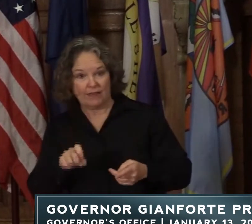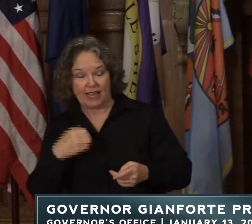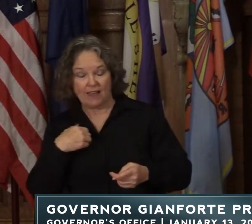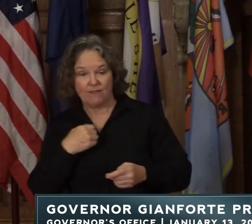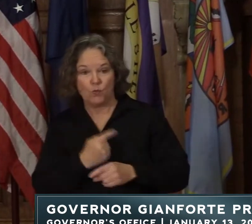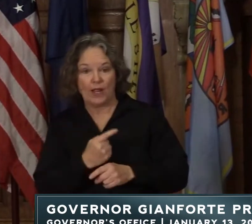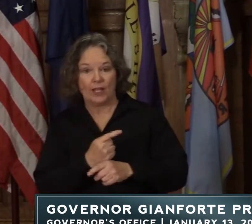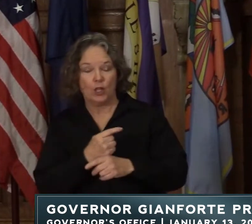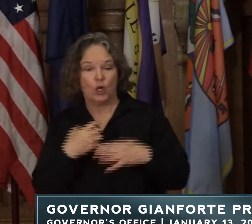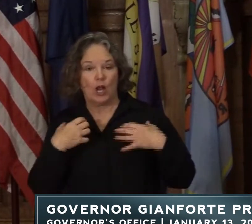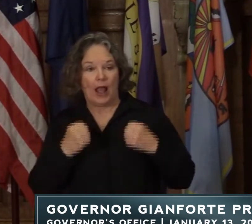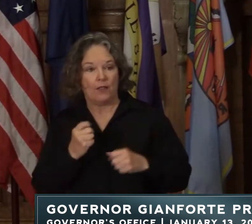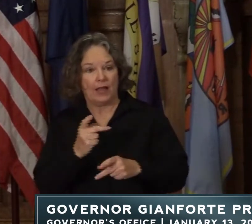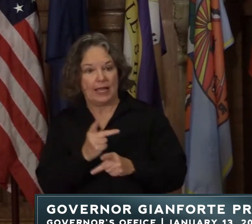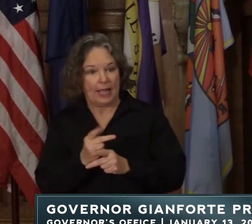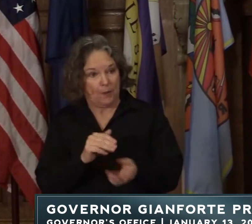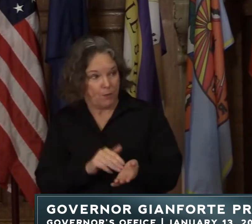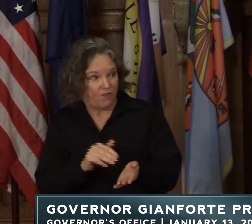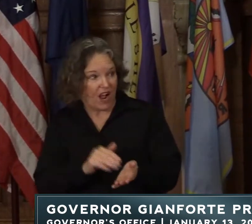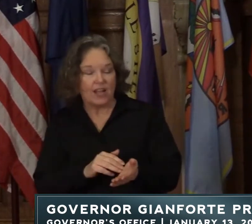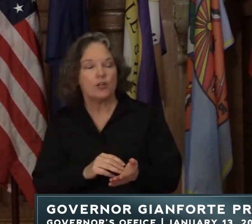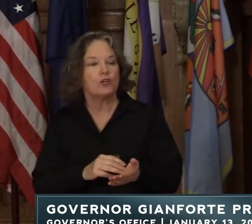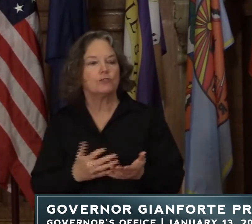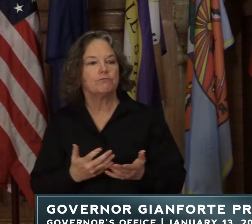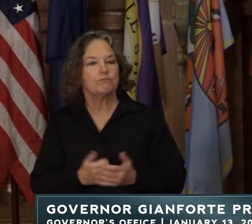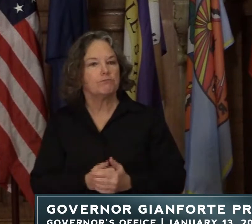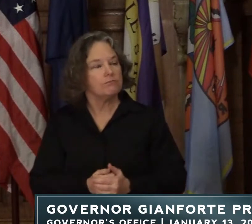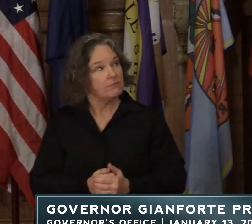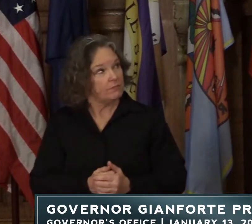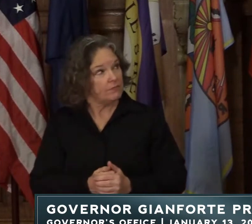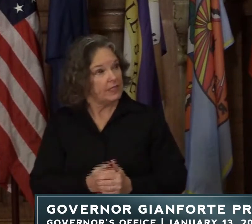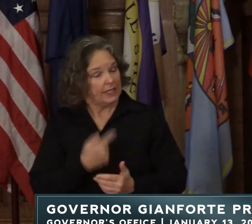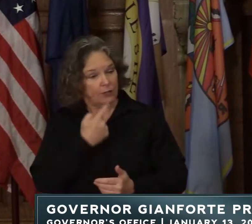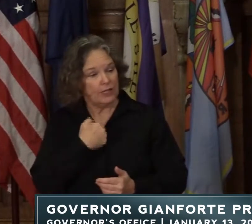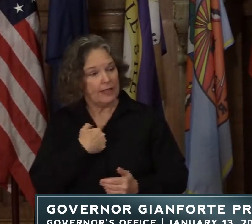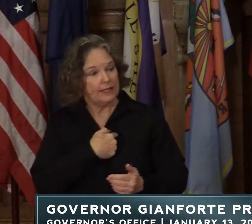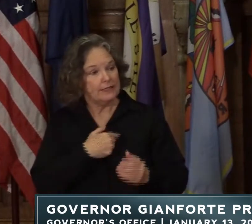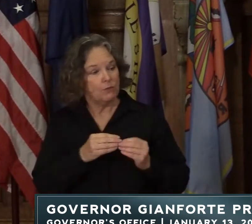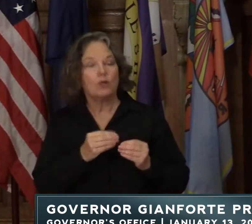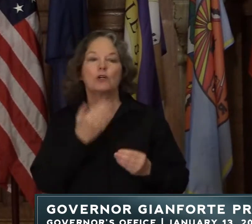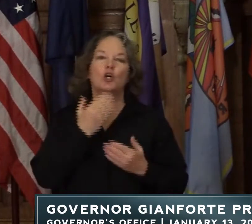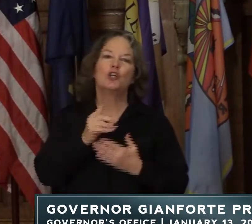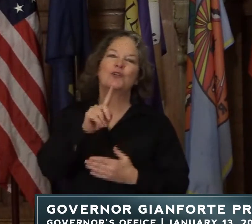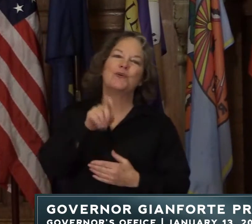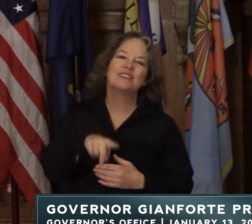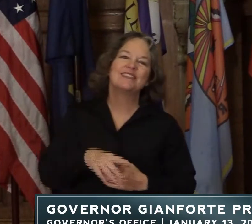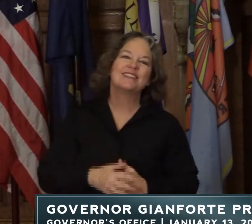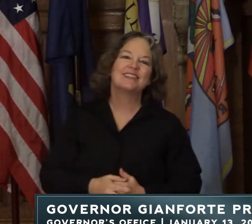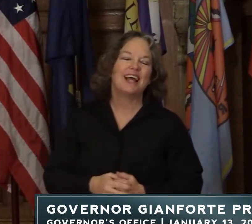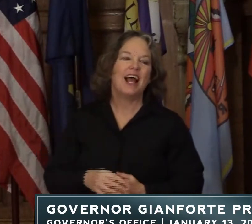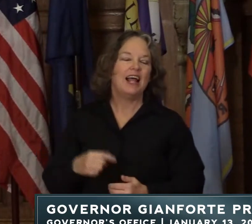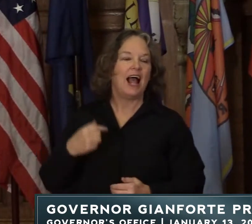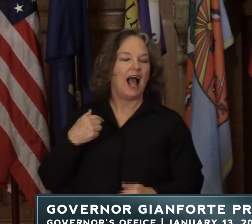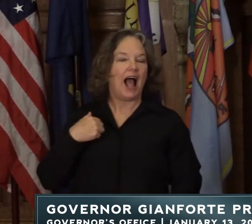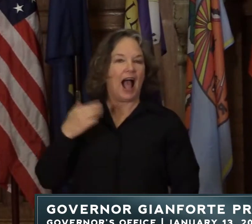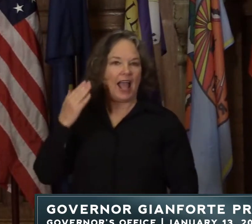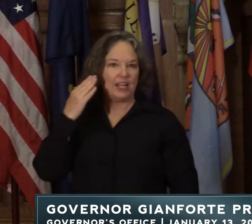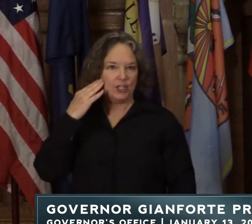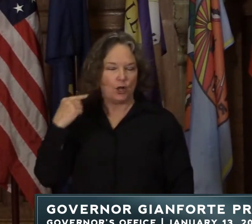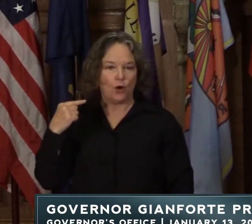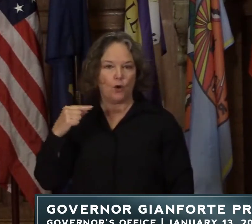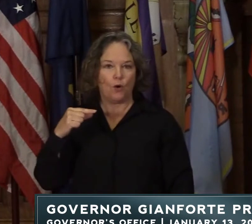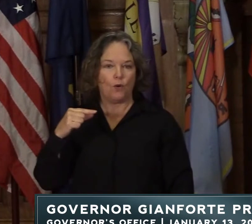who they would contact, just how that process works, if there's any more details about that. Okay, that's a good question. And I know Governor